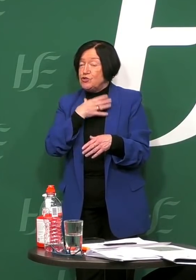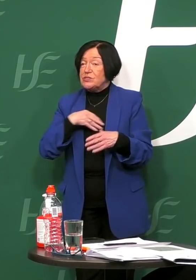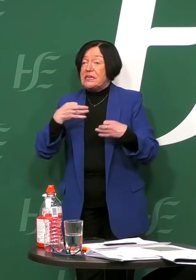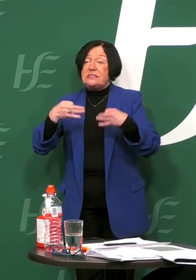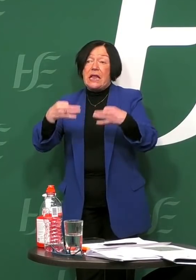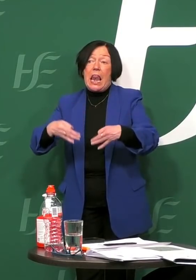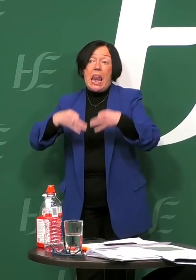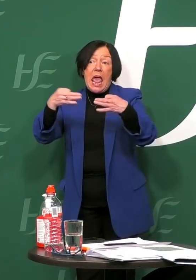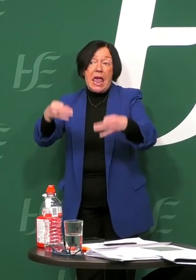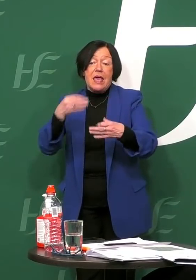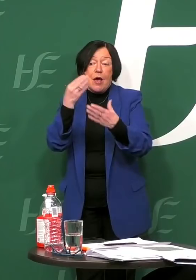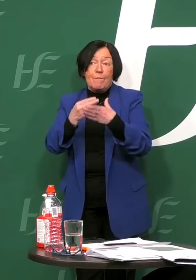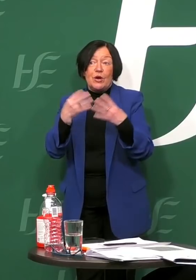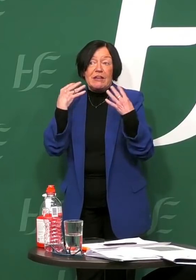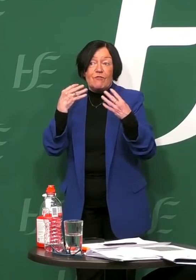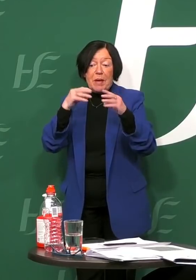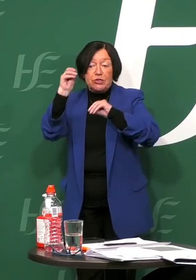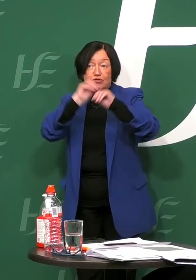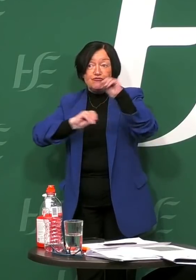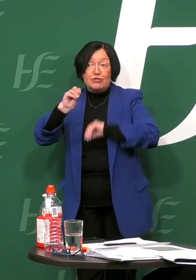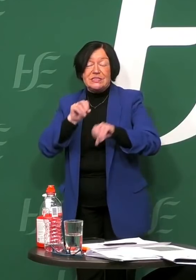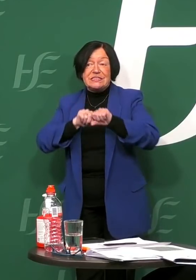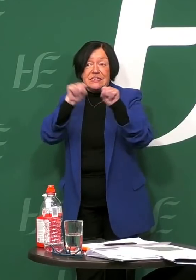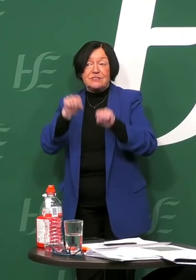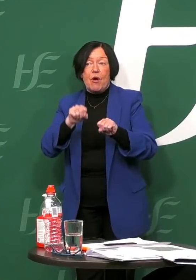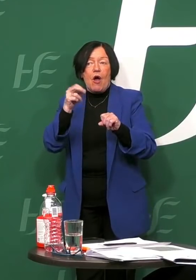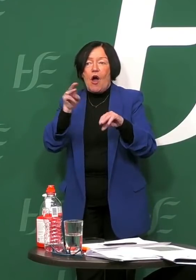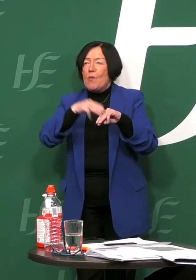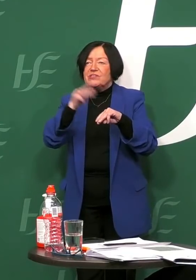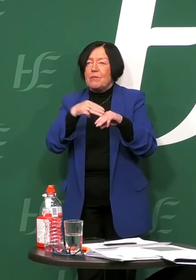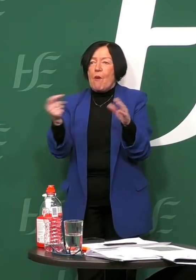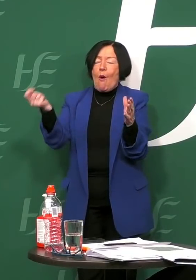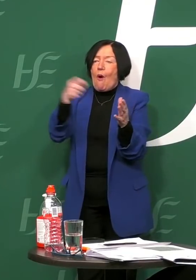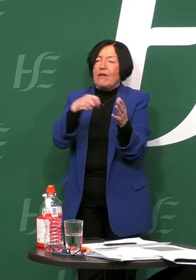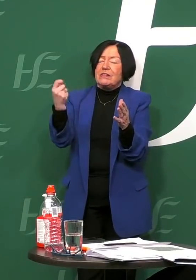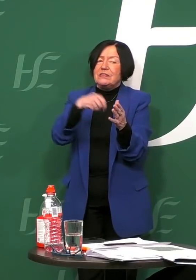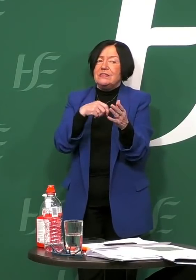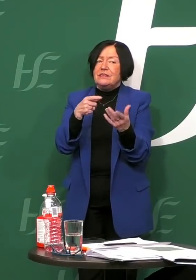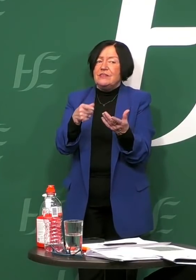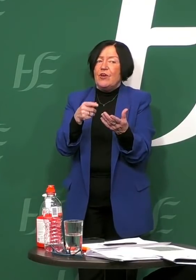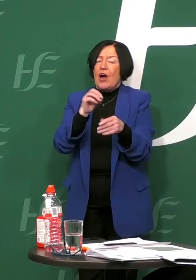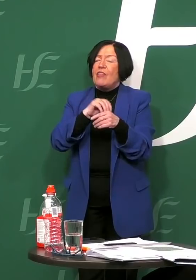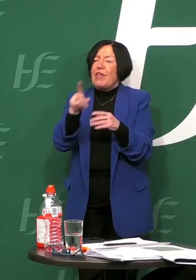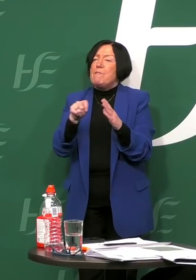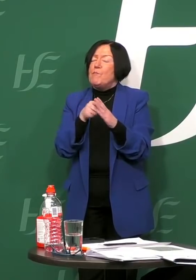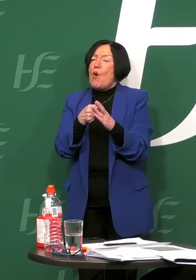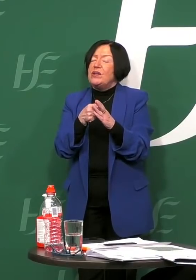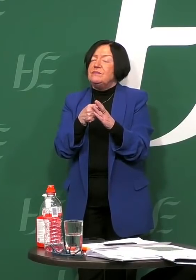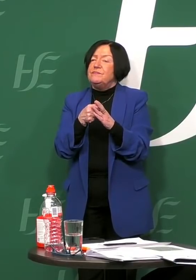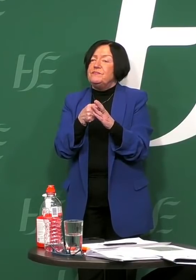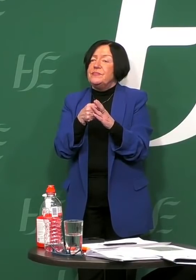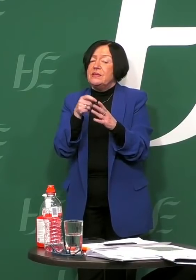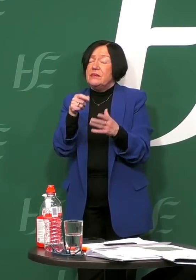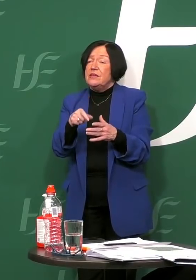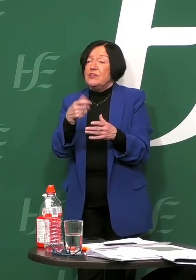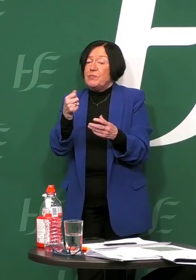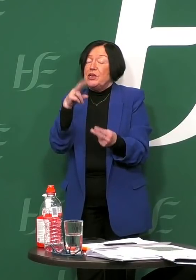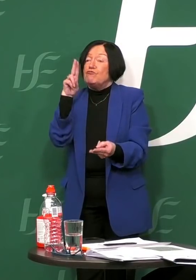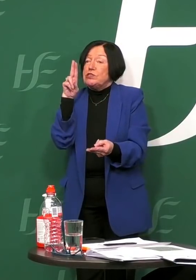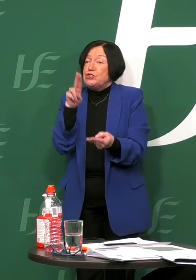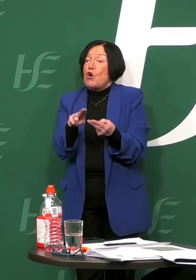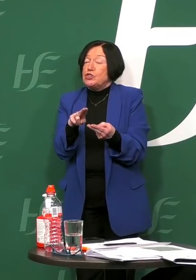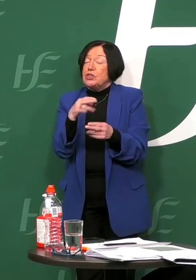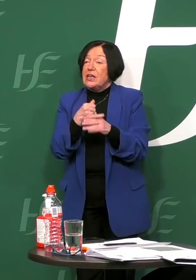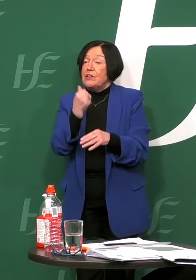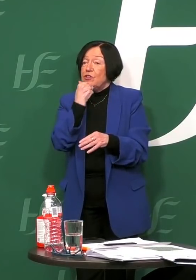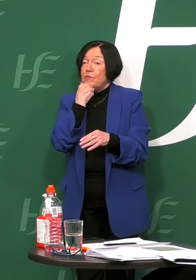delay in inputting data into the system, or is there anything further than that? And finally, just on that point as well, has there been a reduction in